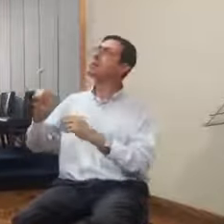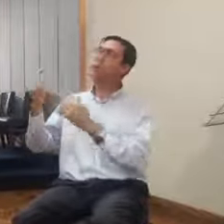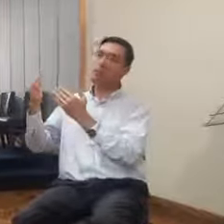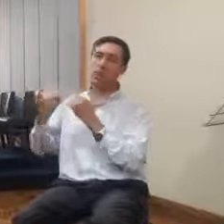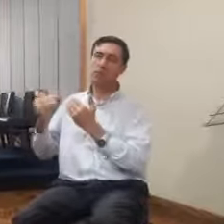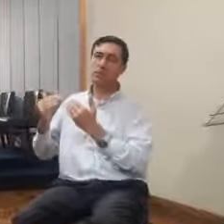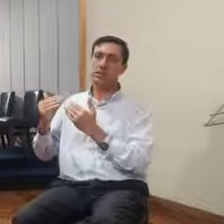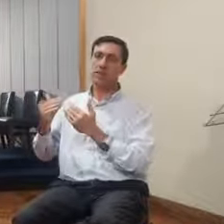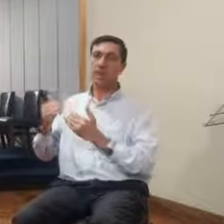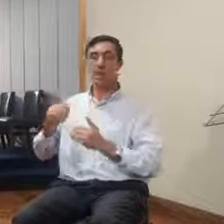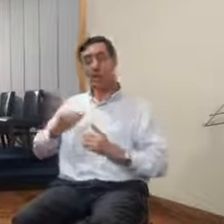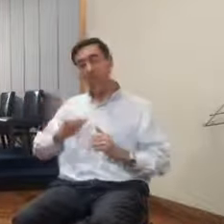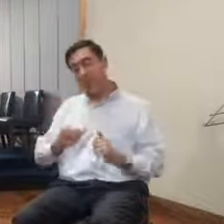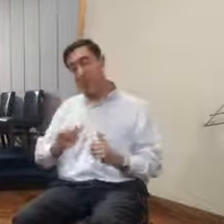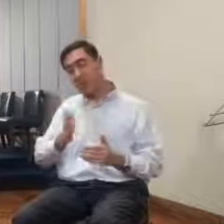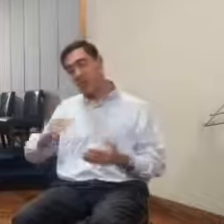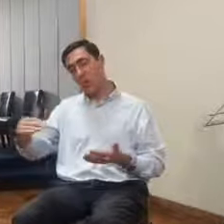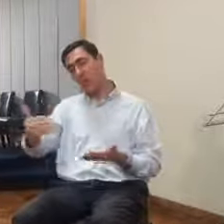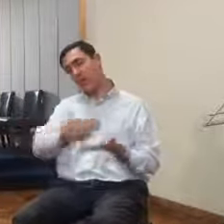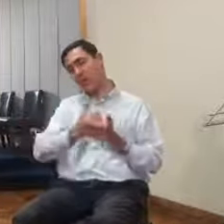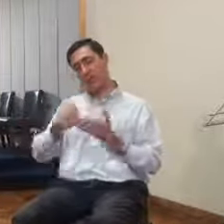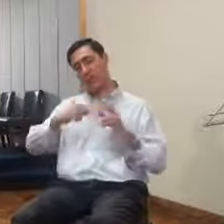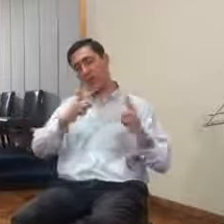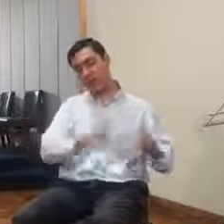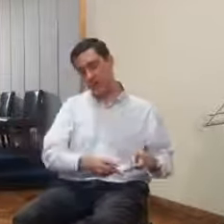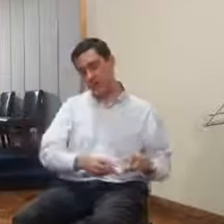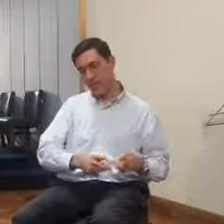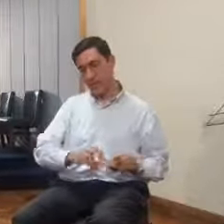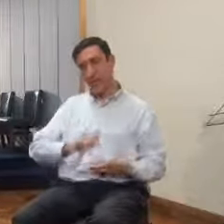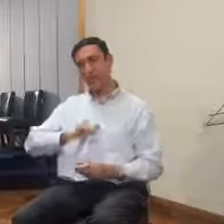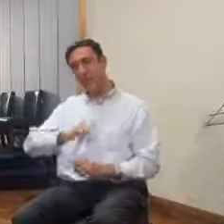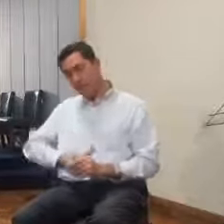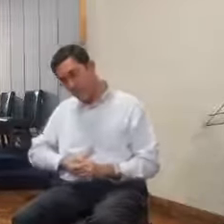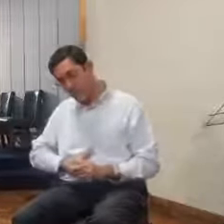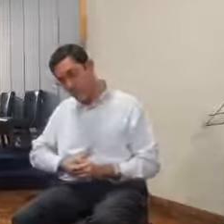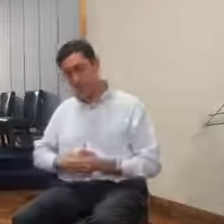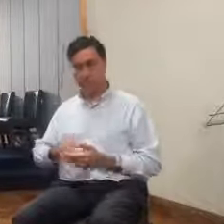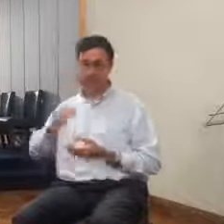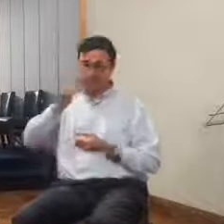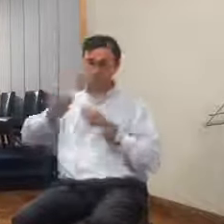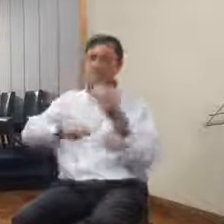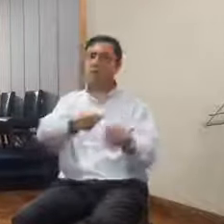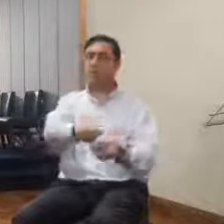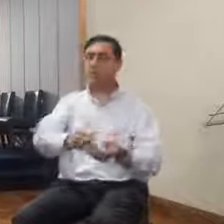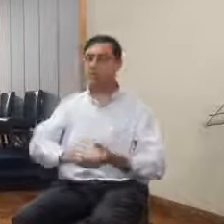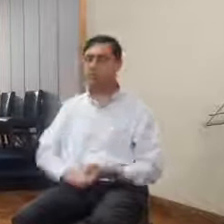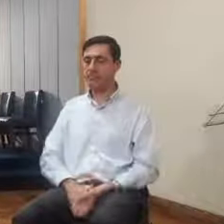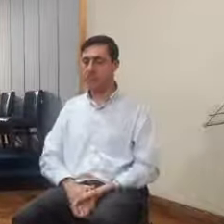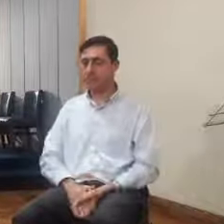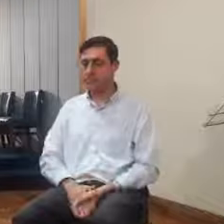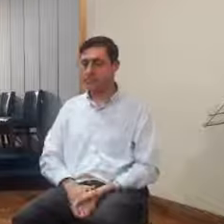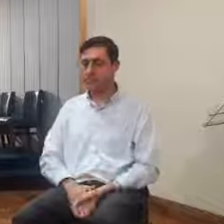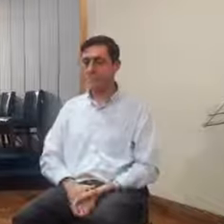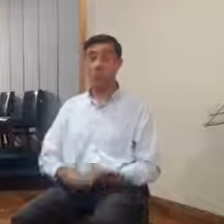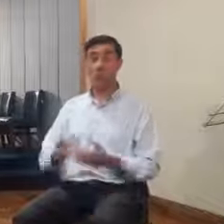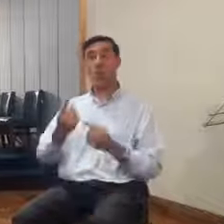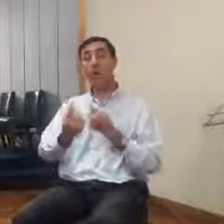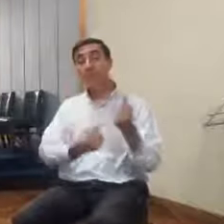them alive in famine. And therefore, this great affirmation which is coming of reliance on